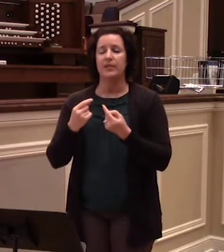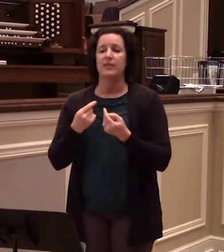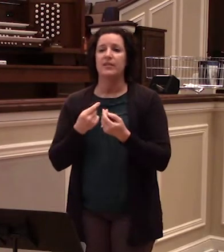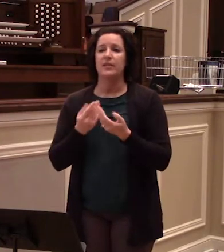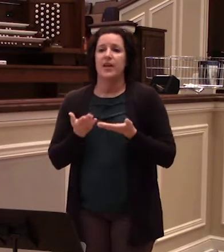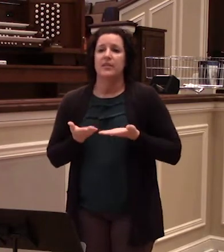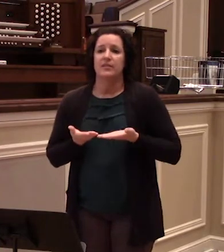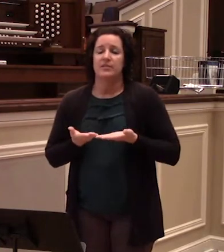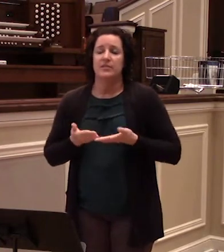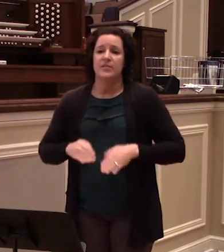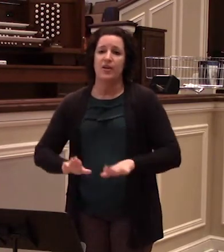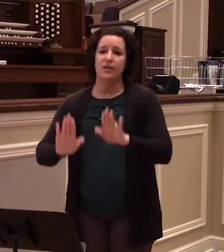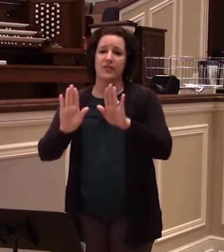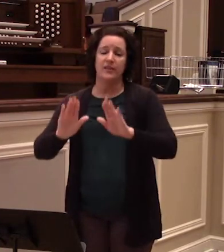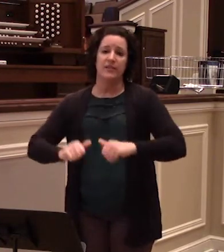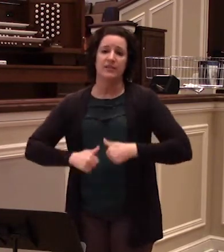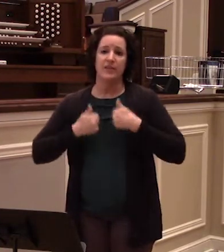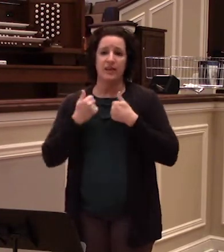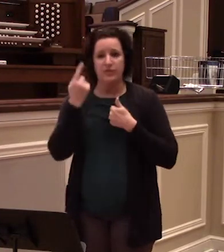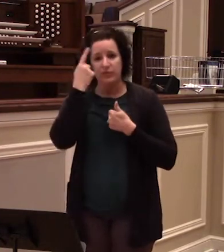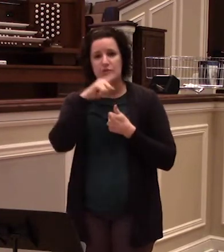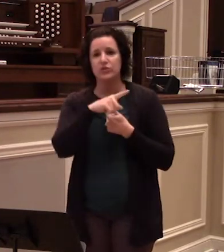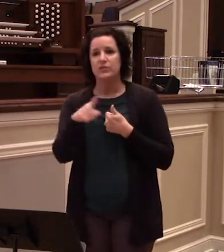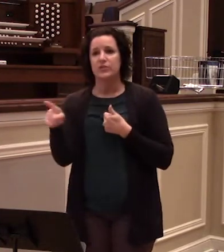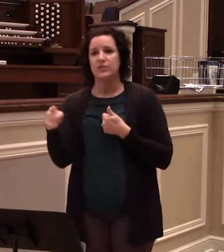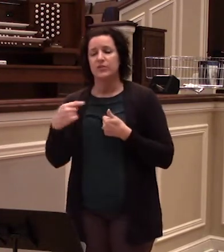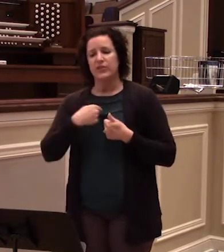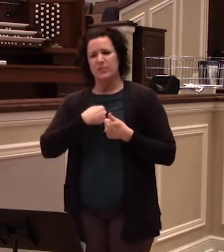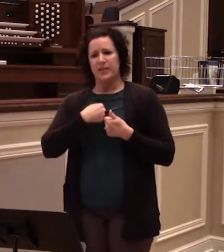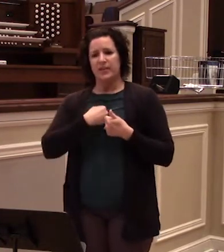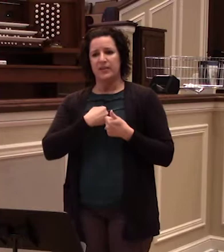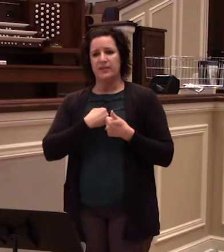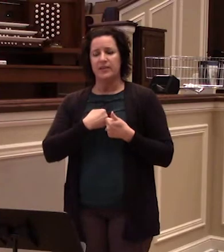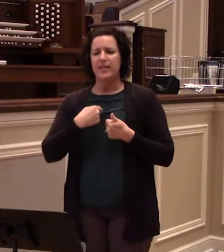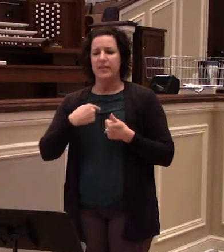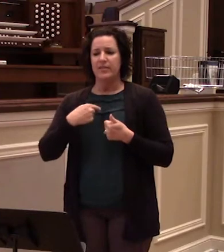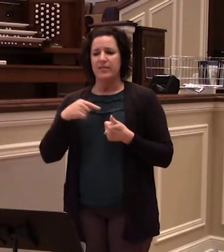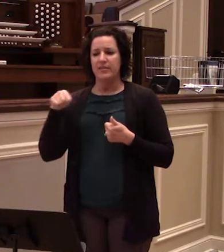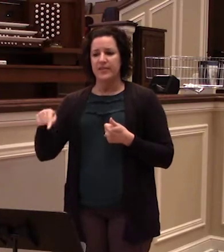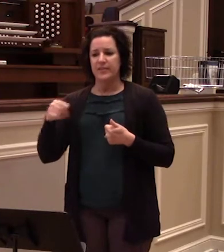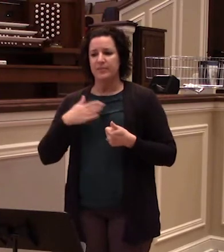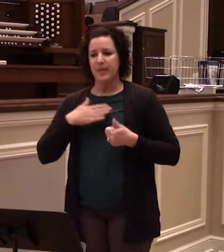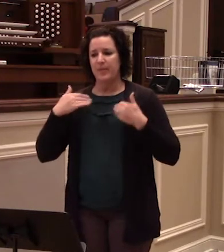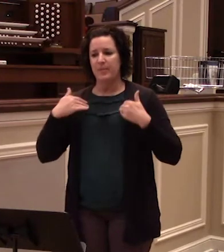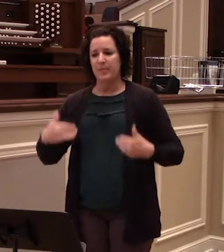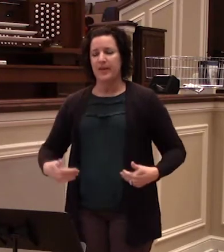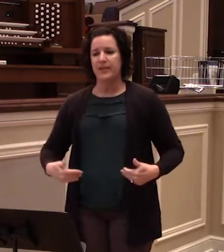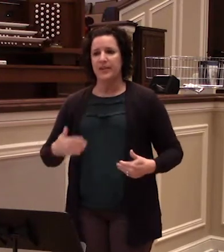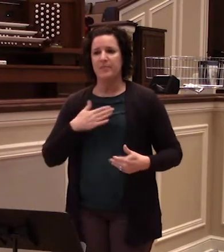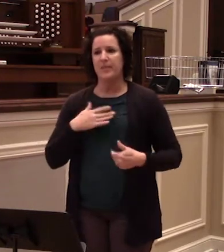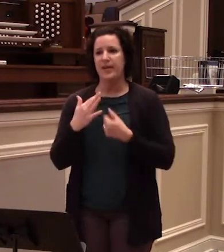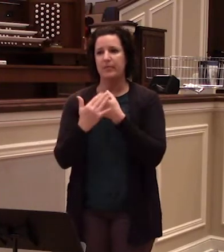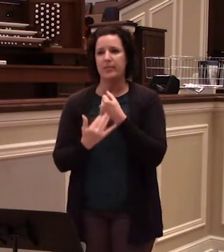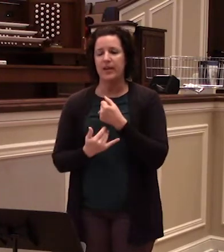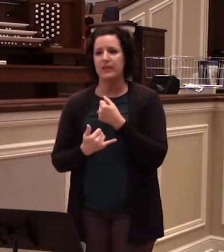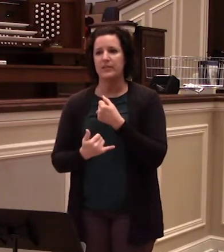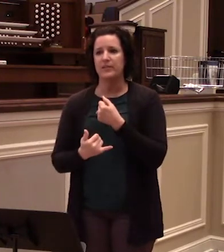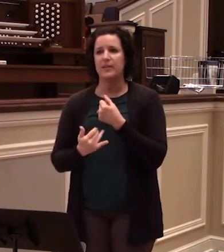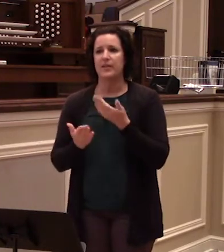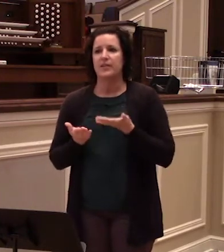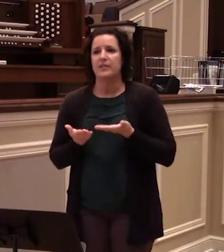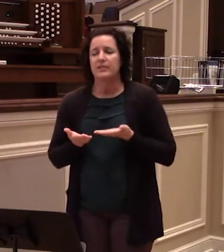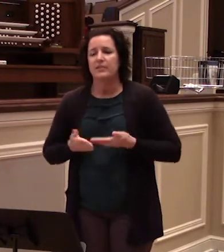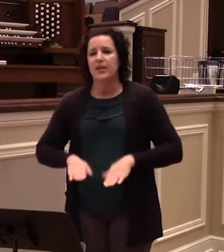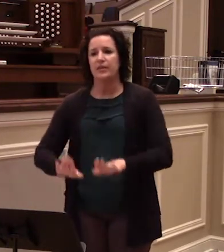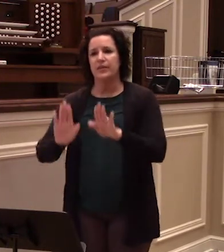And at the Last Supper, that is what Jesus says. This is my body and this is my blood poured out for you, what? For